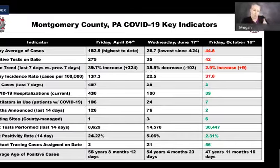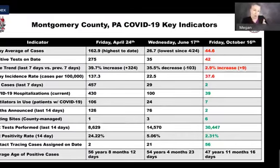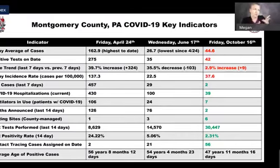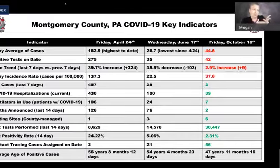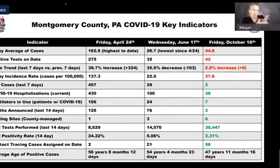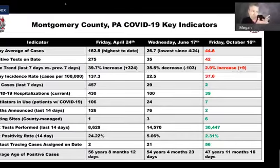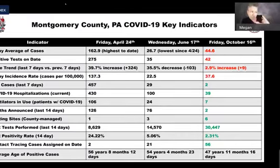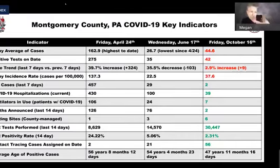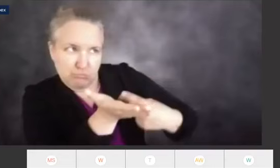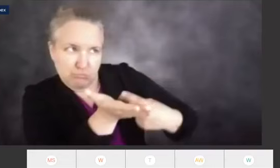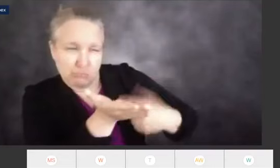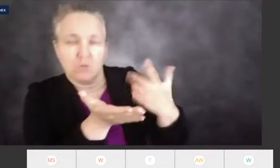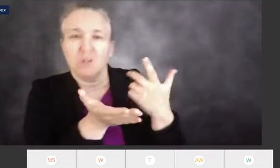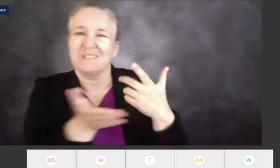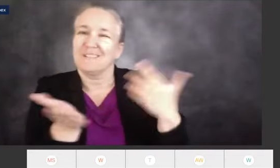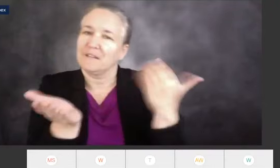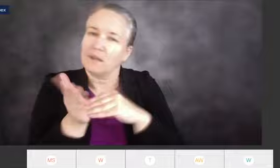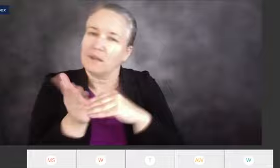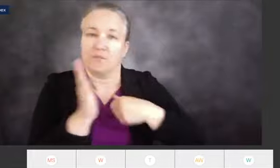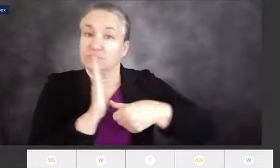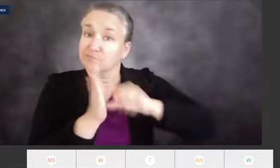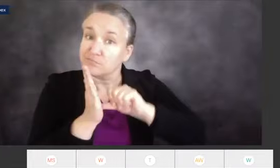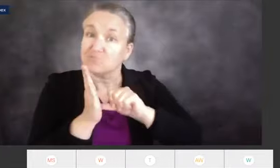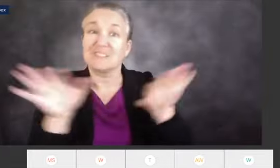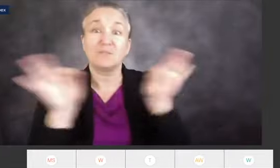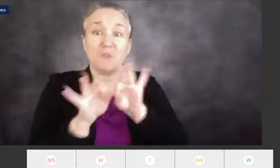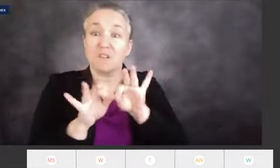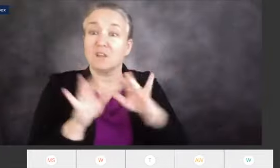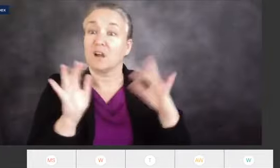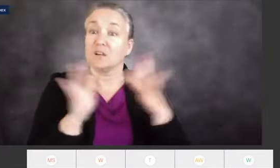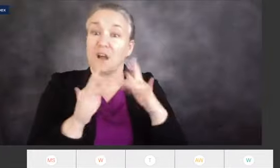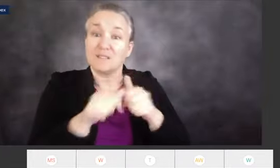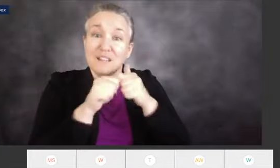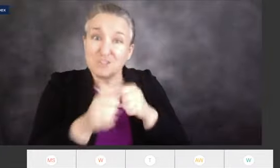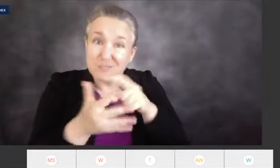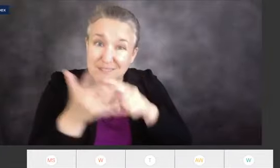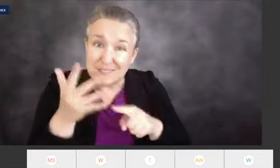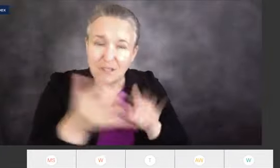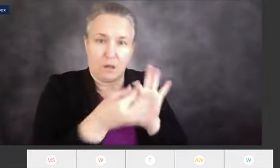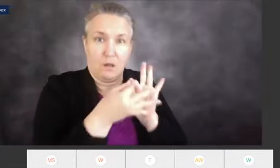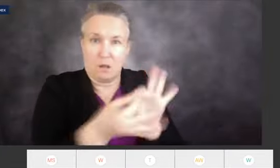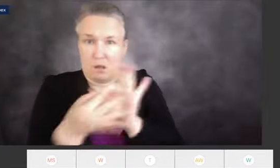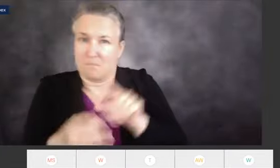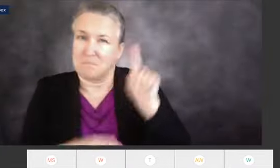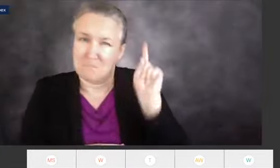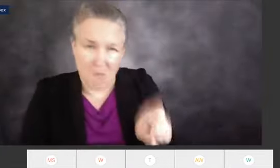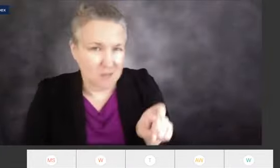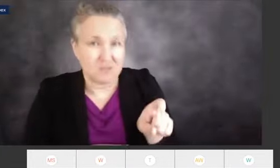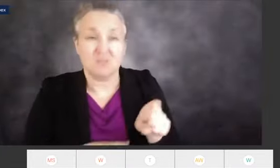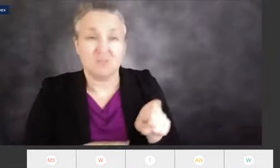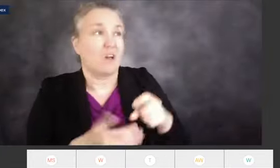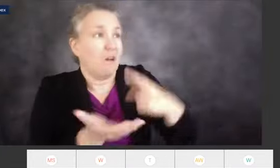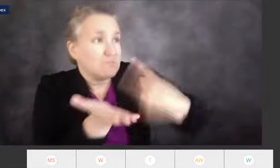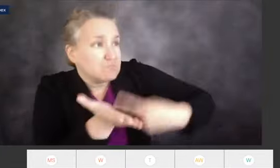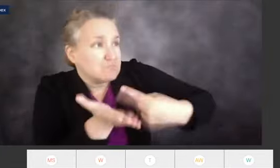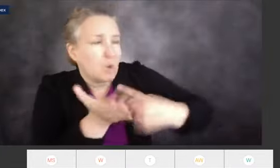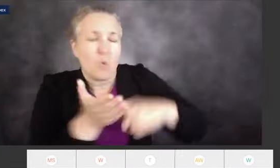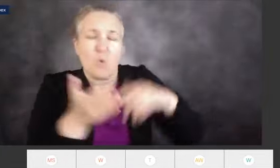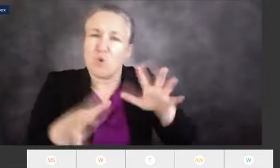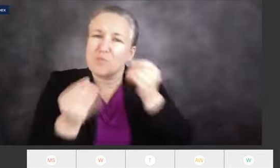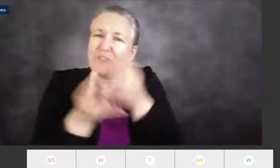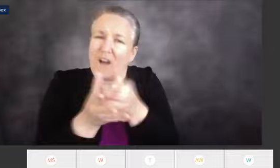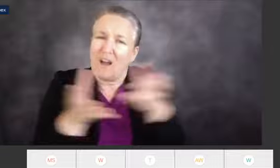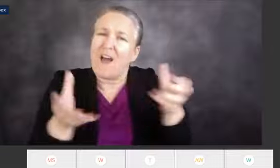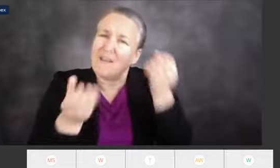to continue to stress the importance of cooperating with contact tracing. These conversations give us so much information, and it's a